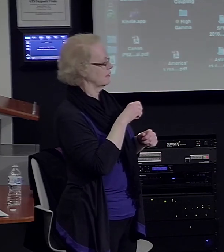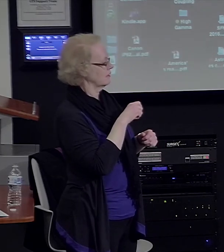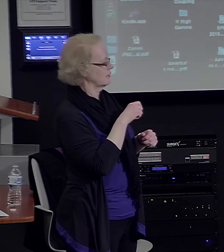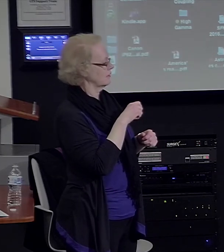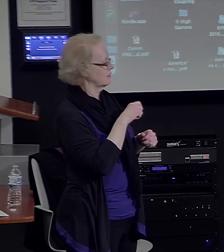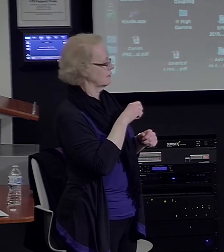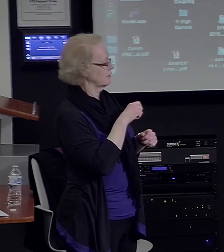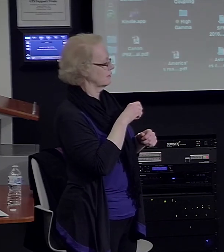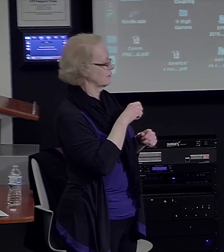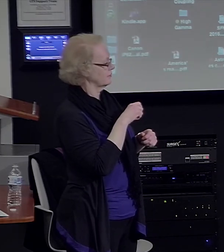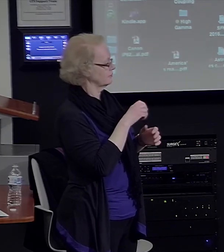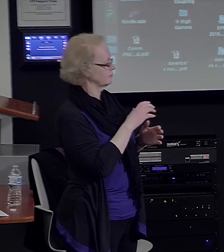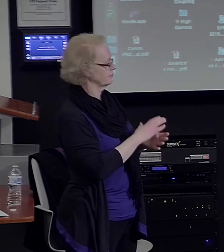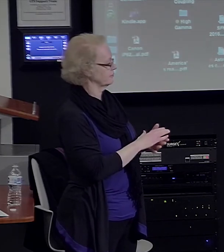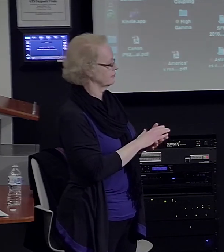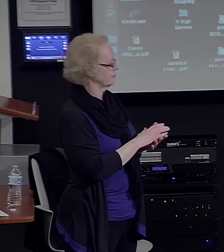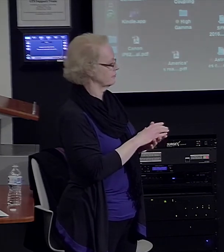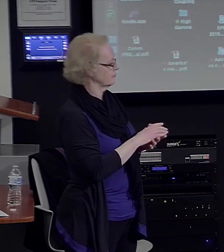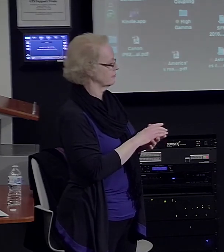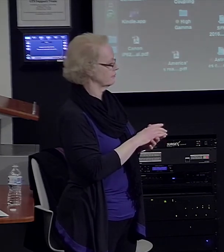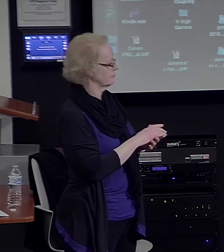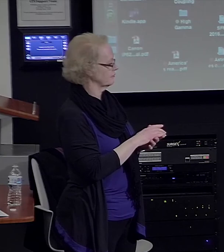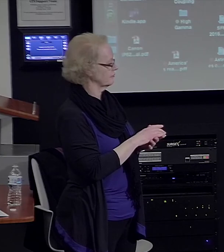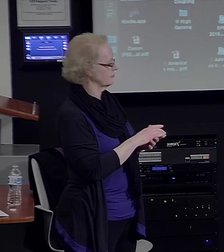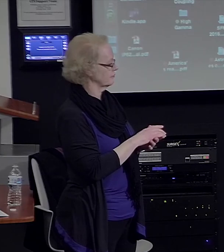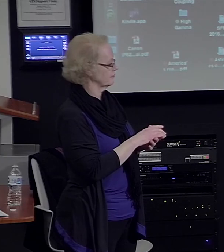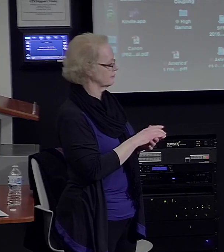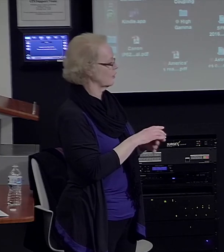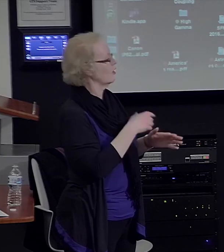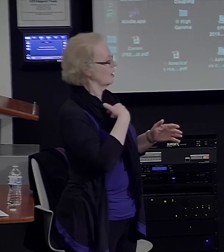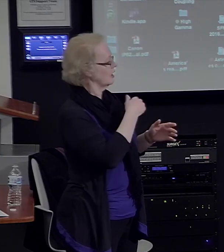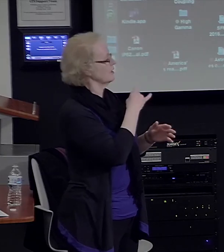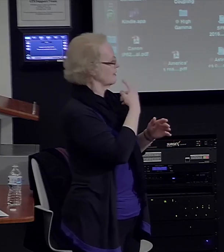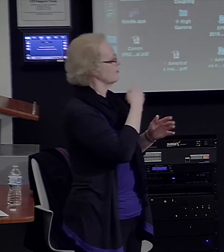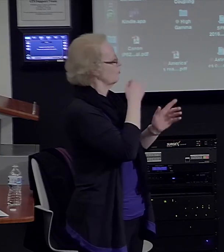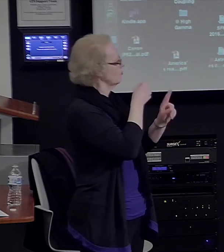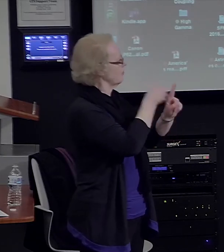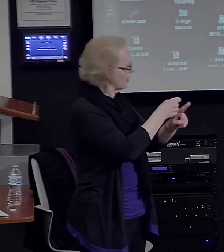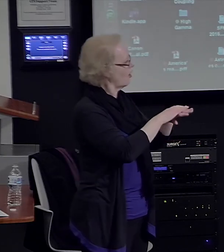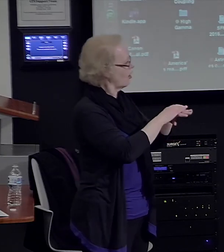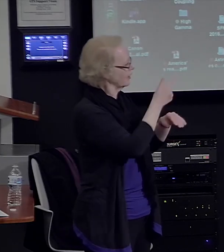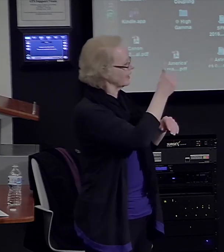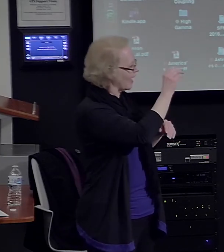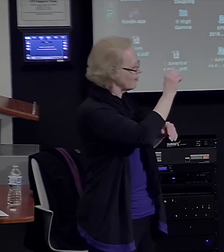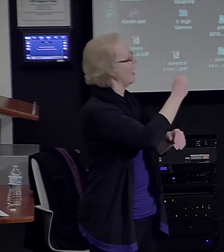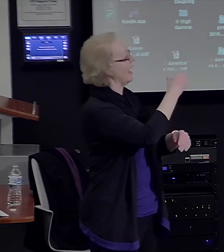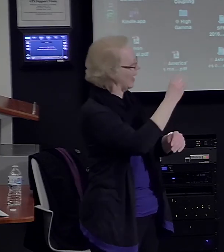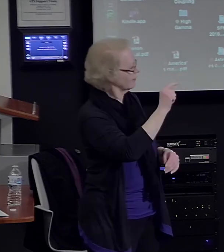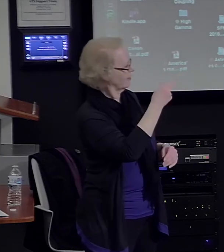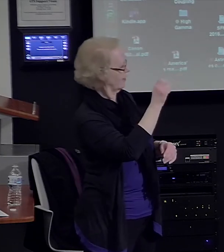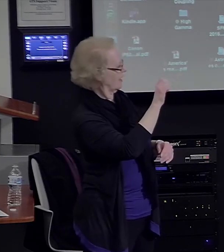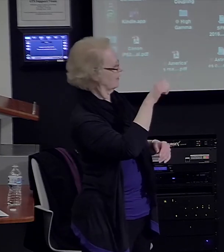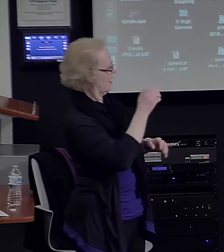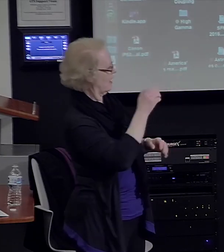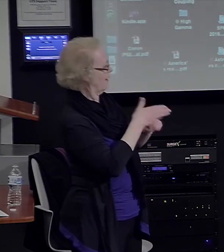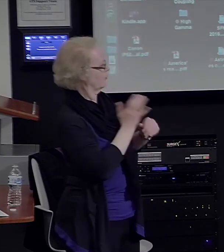after intervention so it's not just gamma it's both gamma and theta